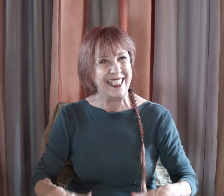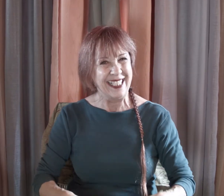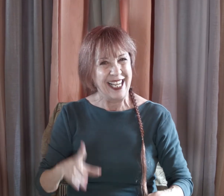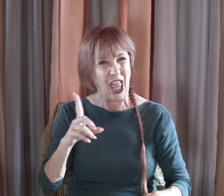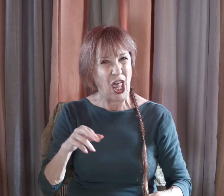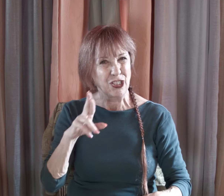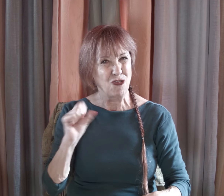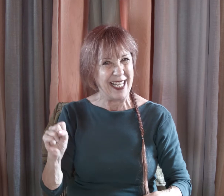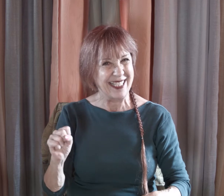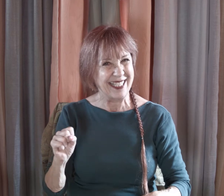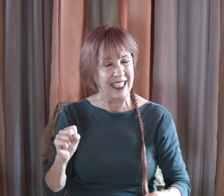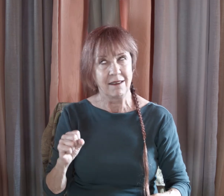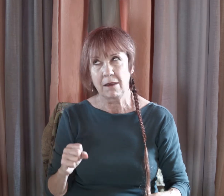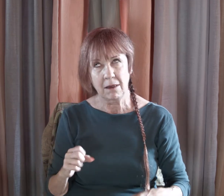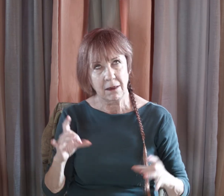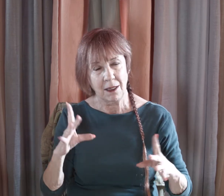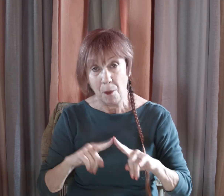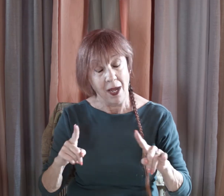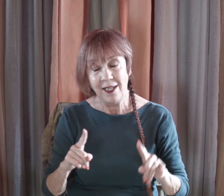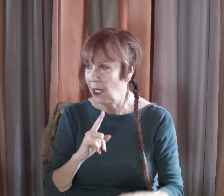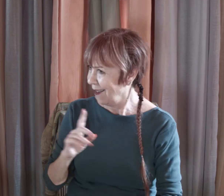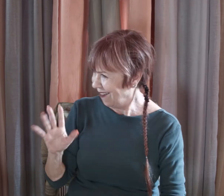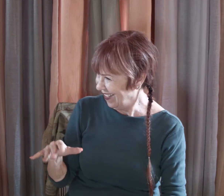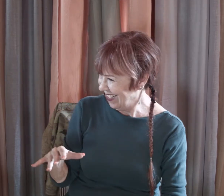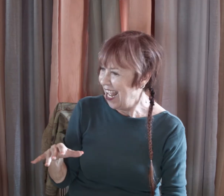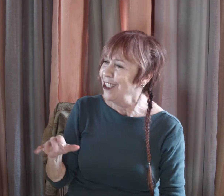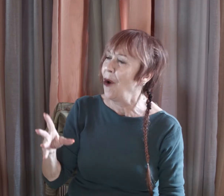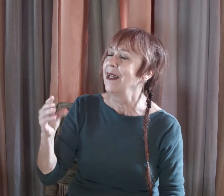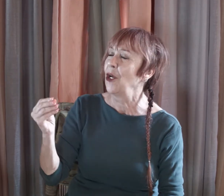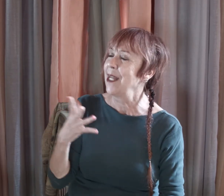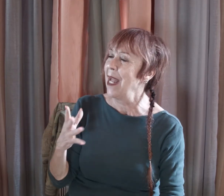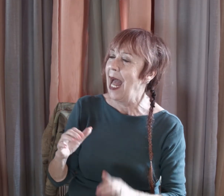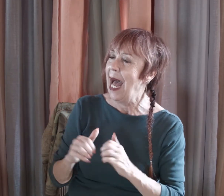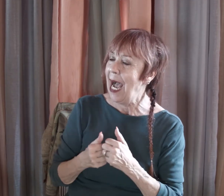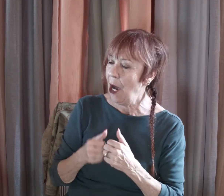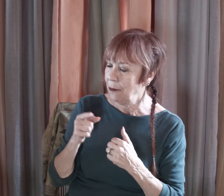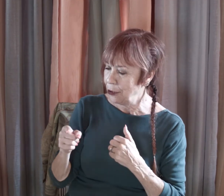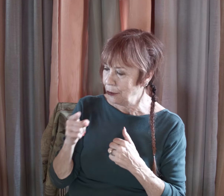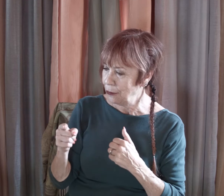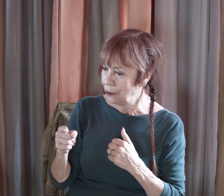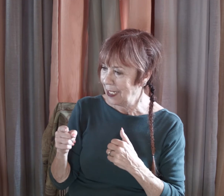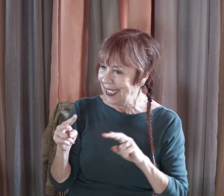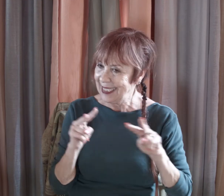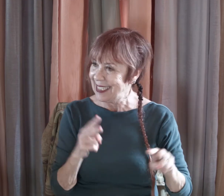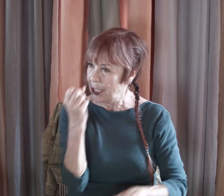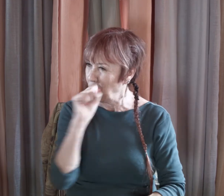dress. Killed me, but I did. Tell me, how are you seeing